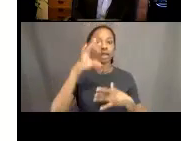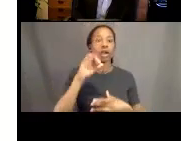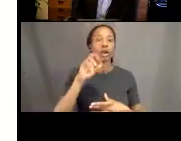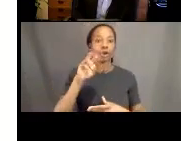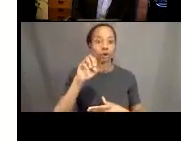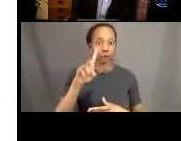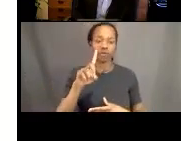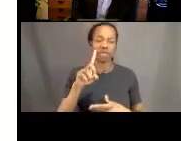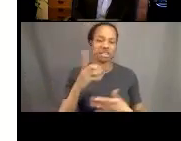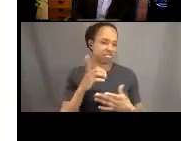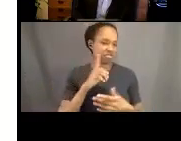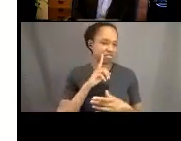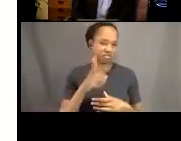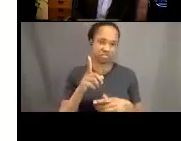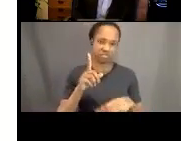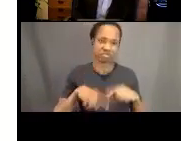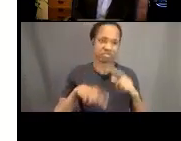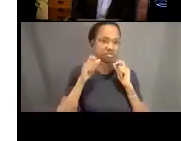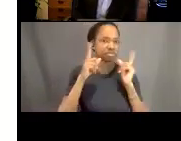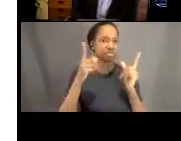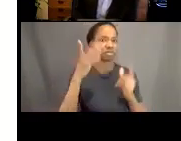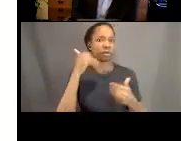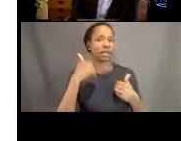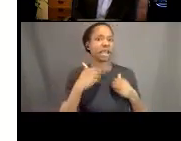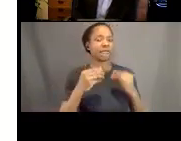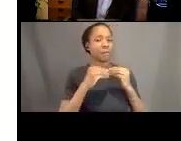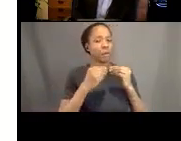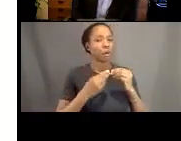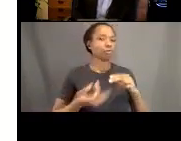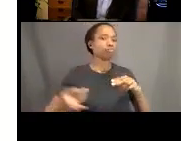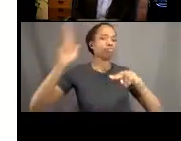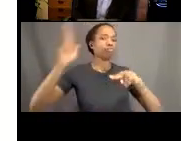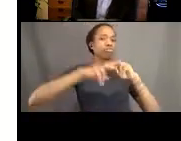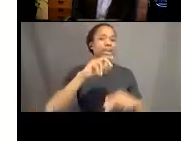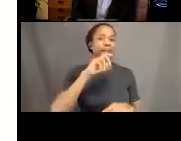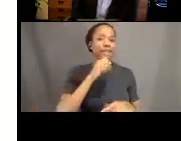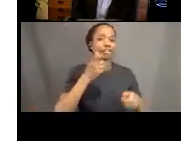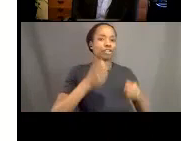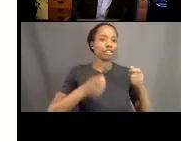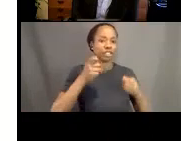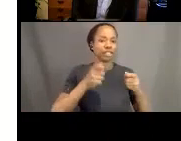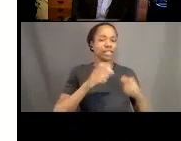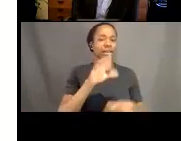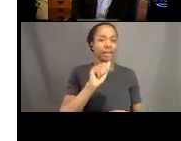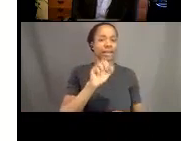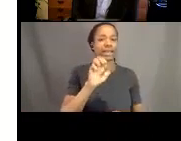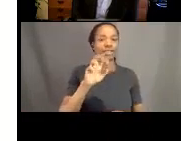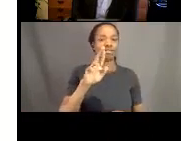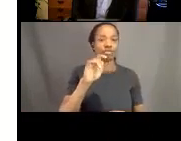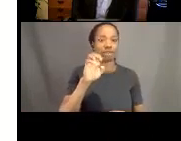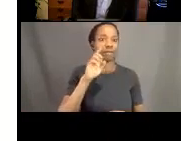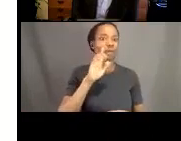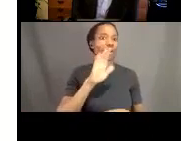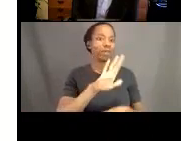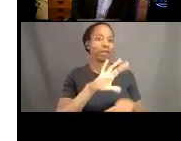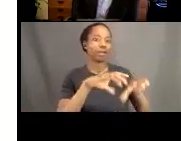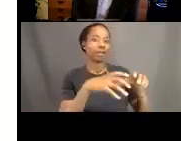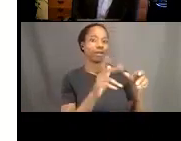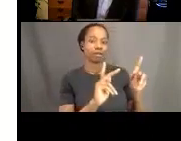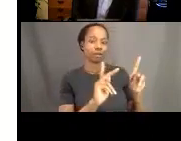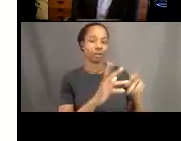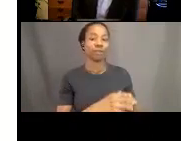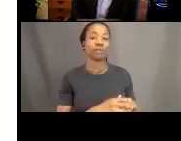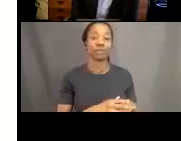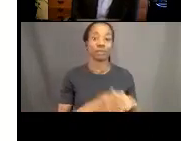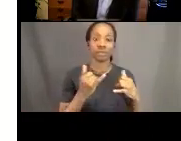higher age-adjusted case rate in that demographic. And so very early when we said quarantine or isolate,